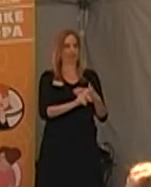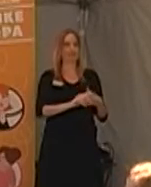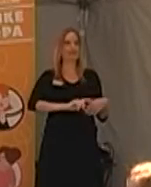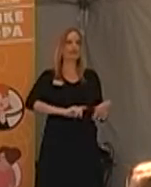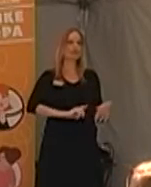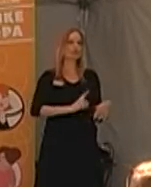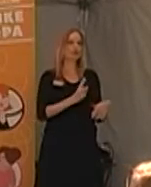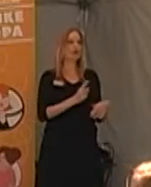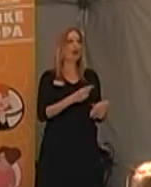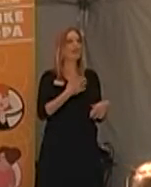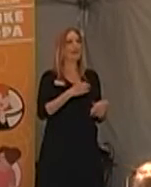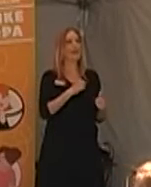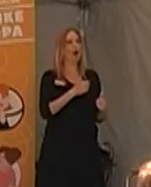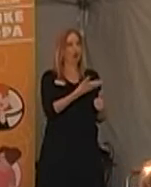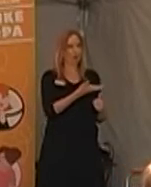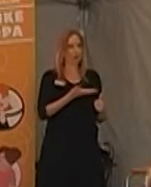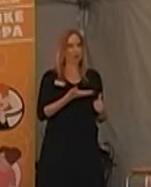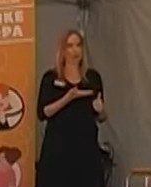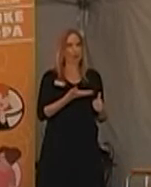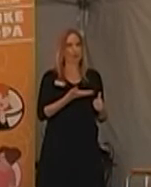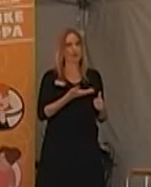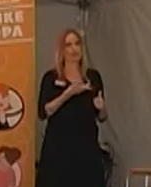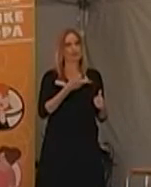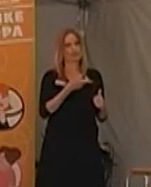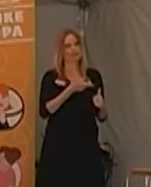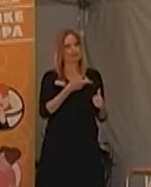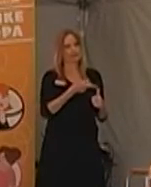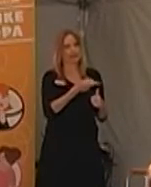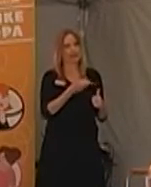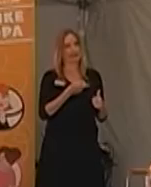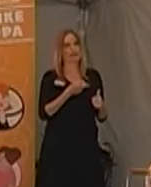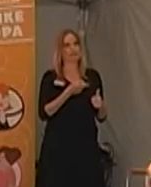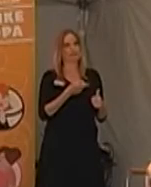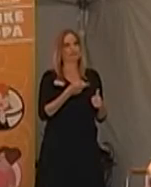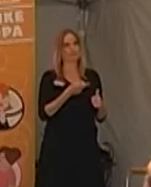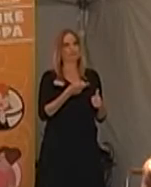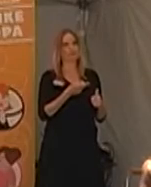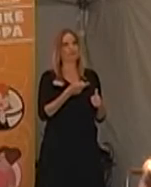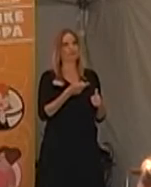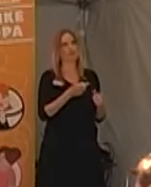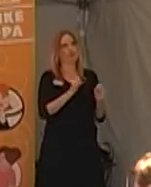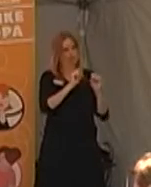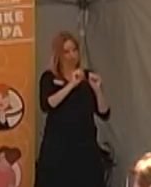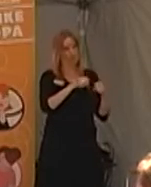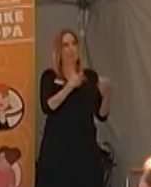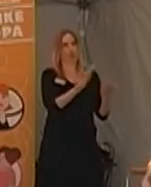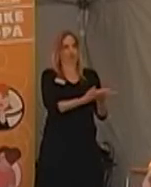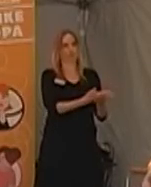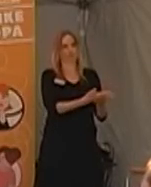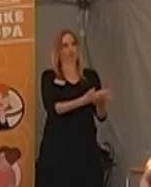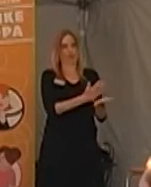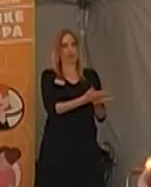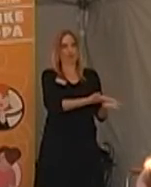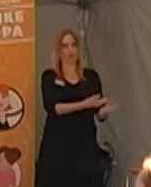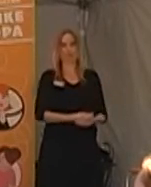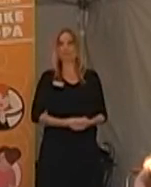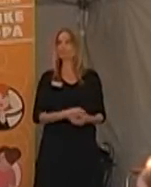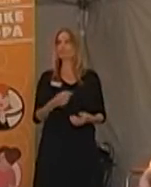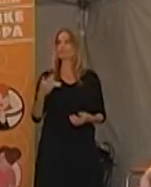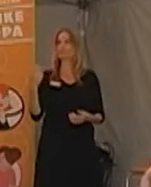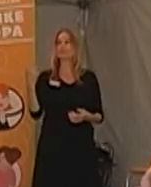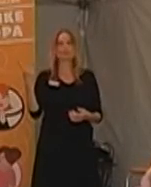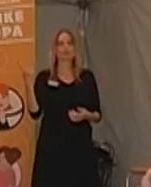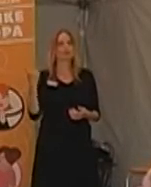welfare state is better for giving us what we want in that case. Now, it